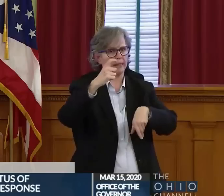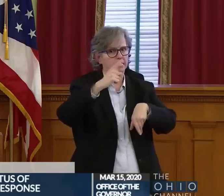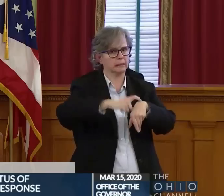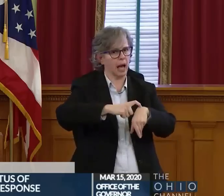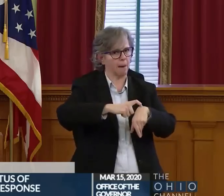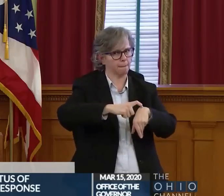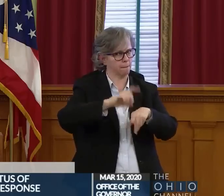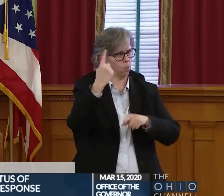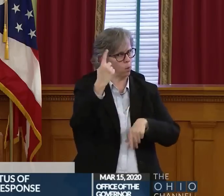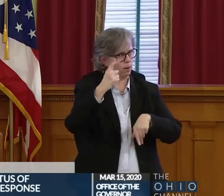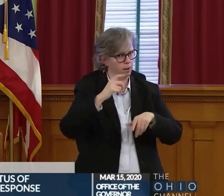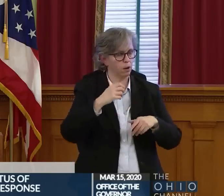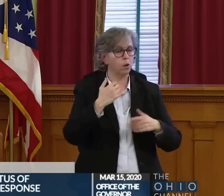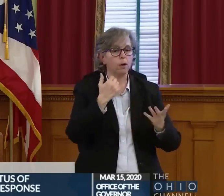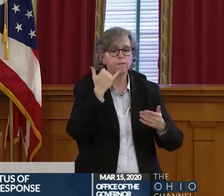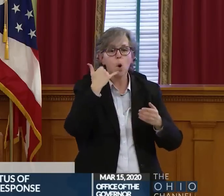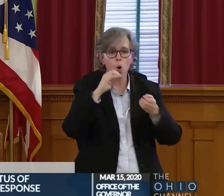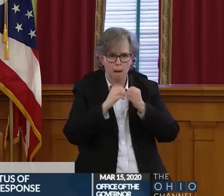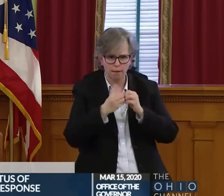call